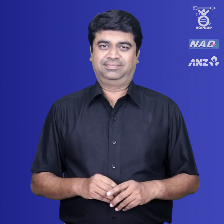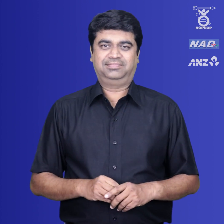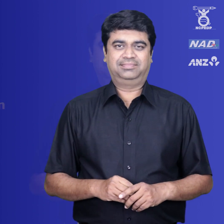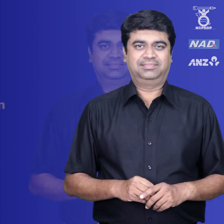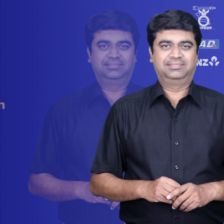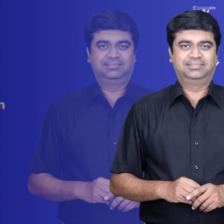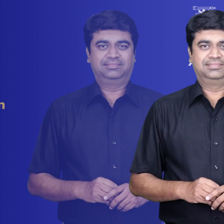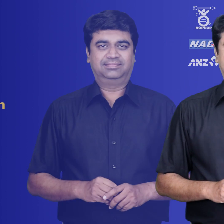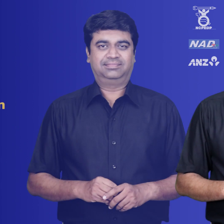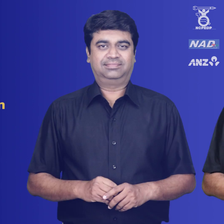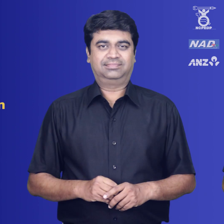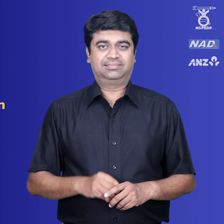accessibility,